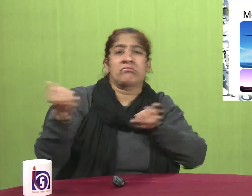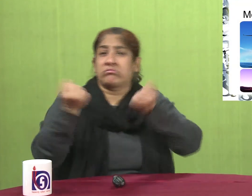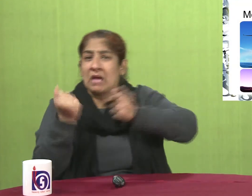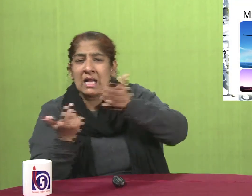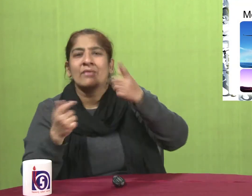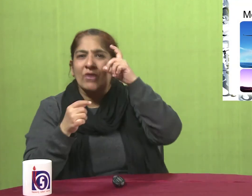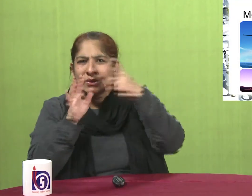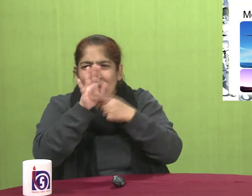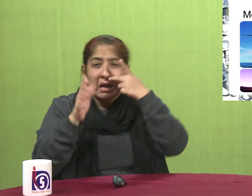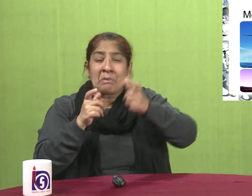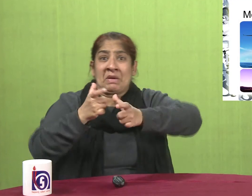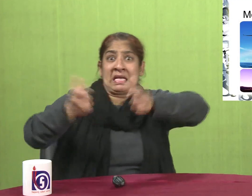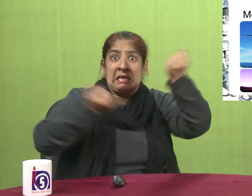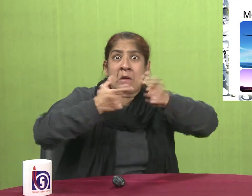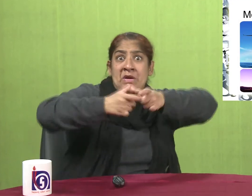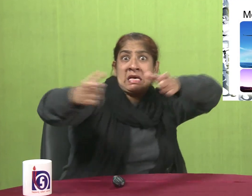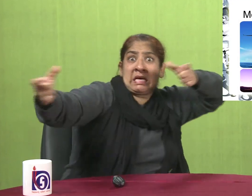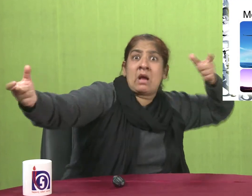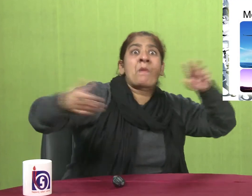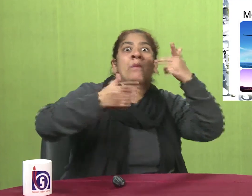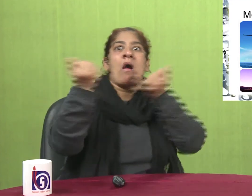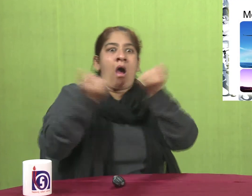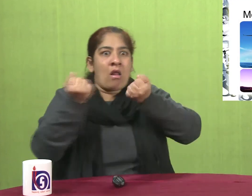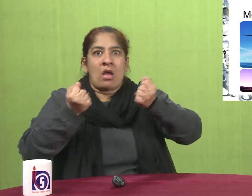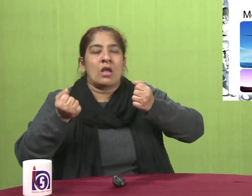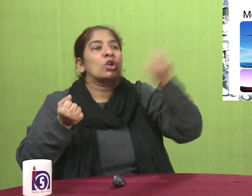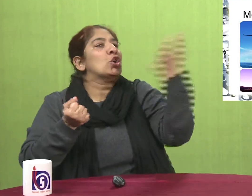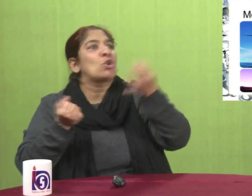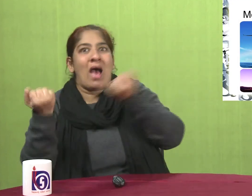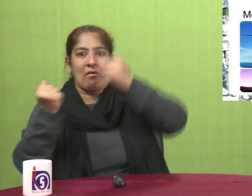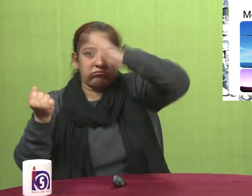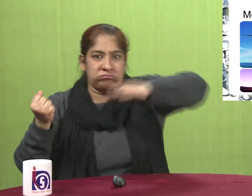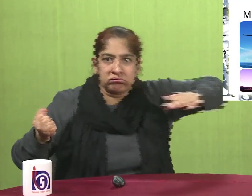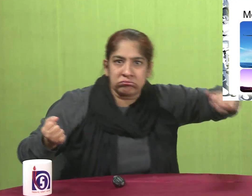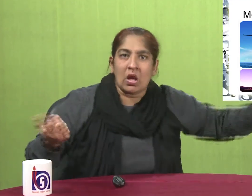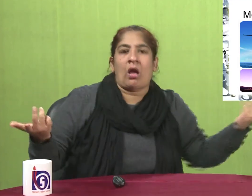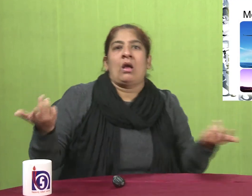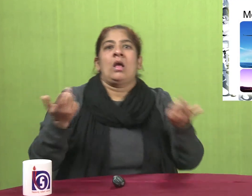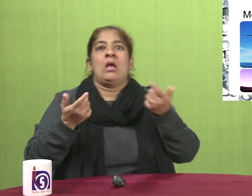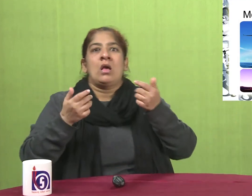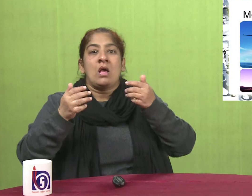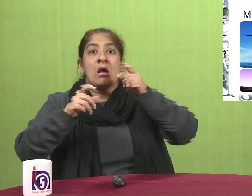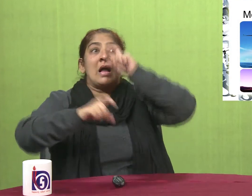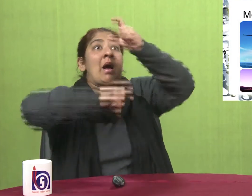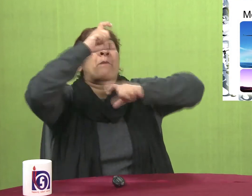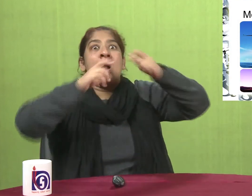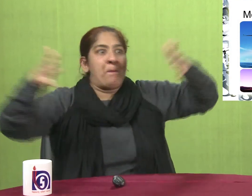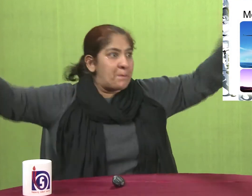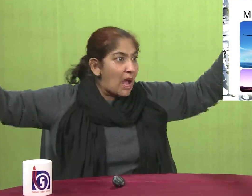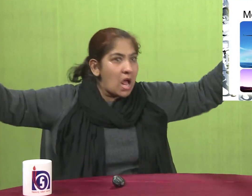of modes of transportation. As you see, these huge trucks, loaded cars,